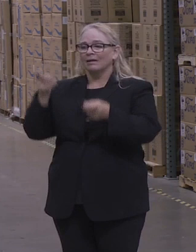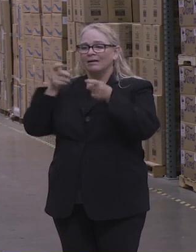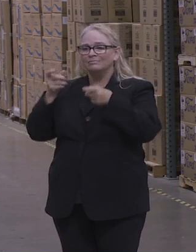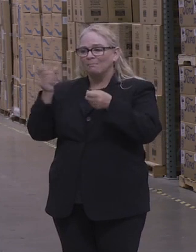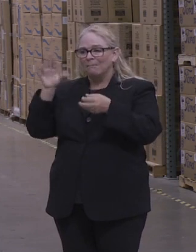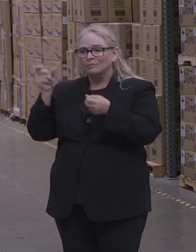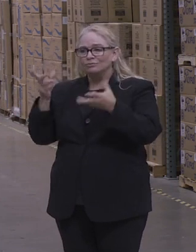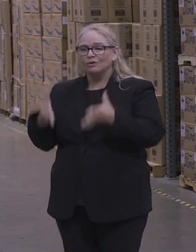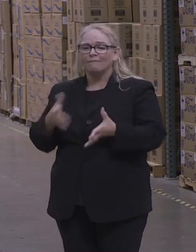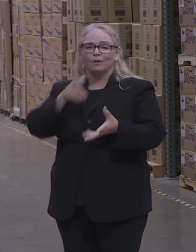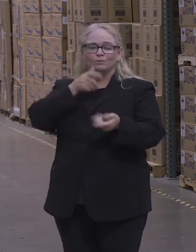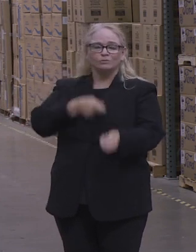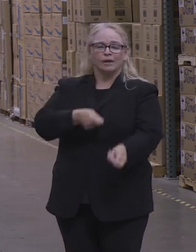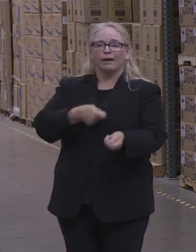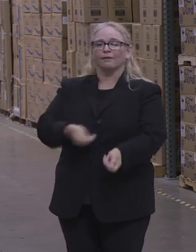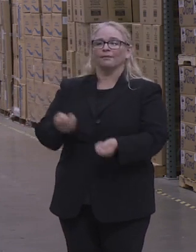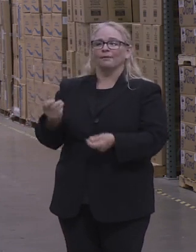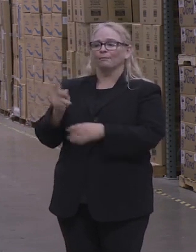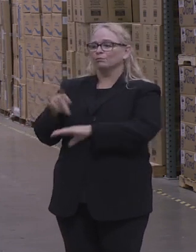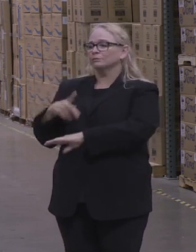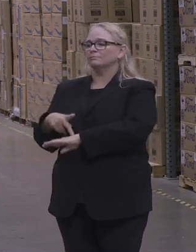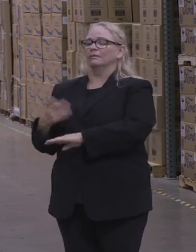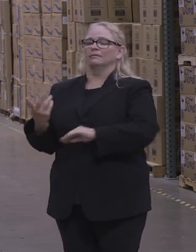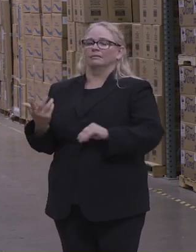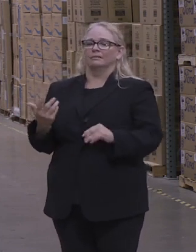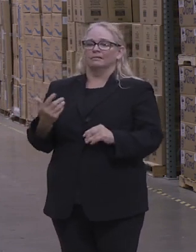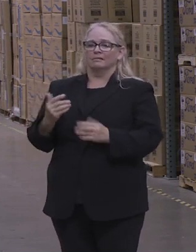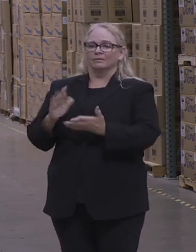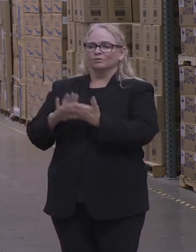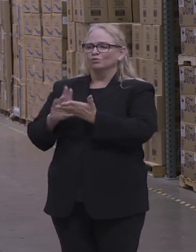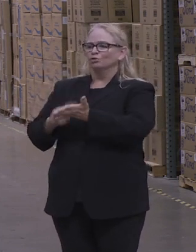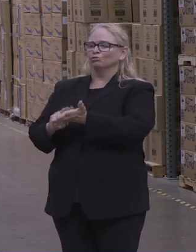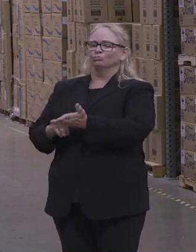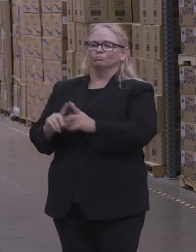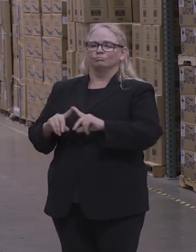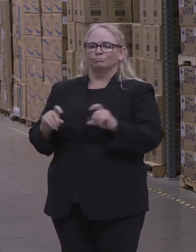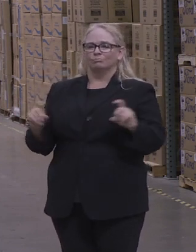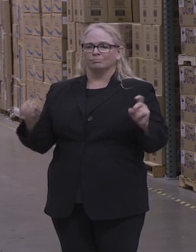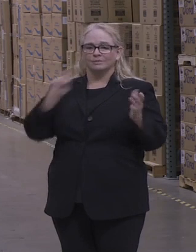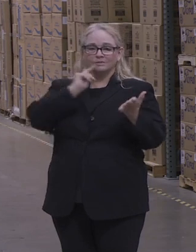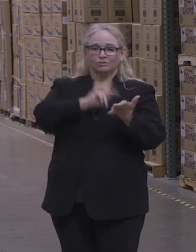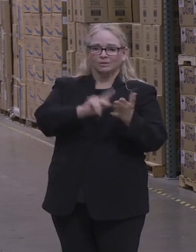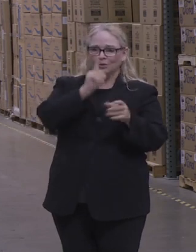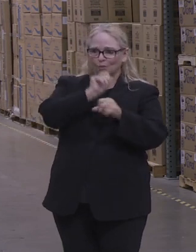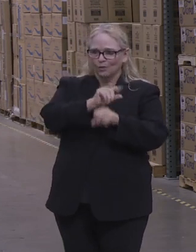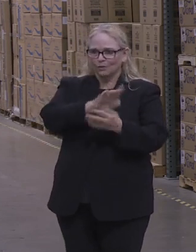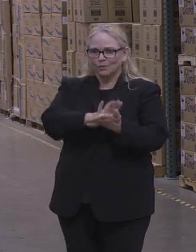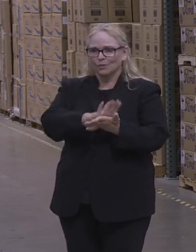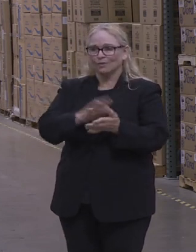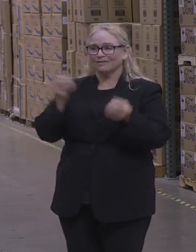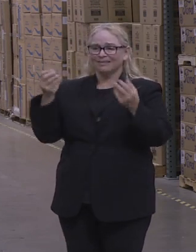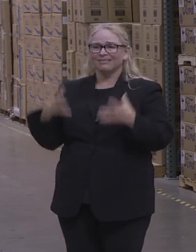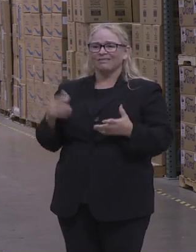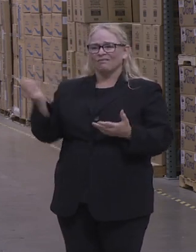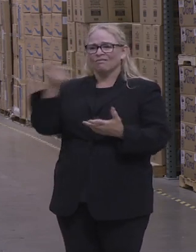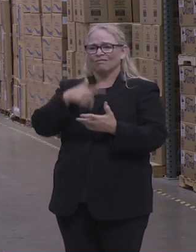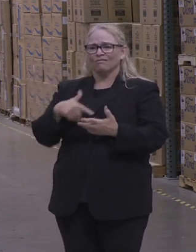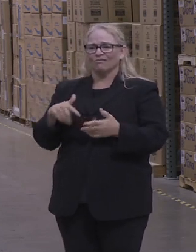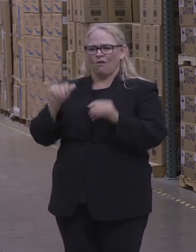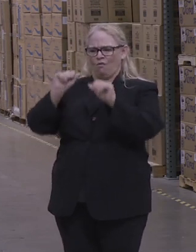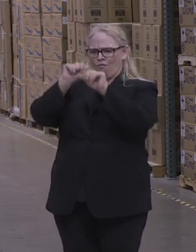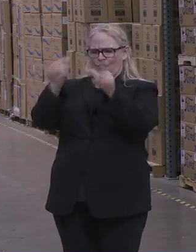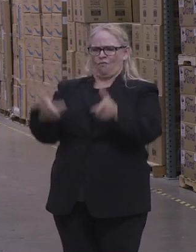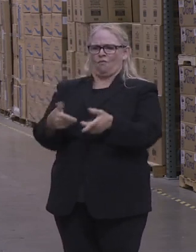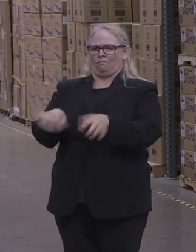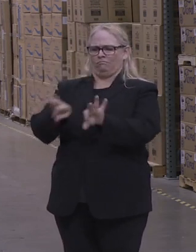our principals, our nurses, our secretaries, and yes, our teachers, to make sure that ecosystem is